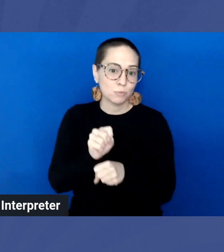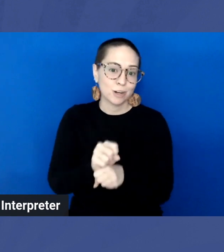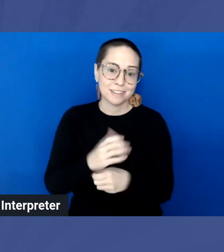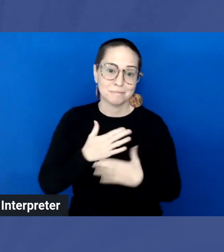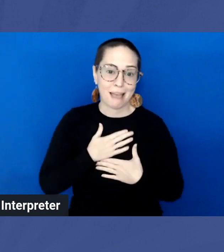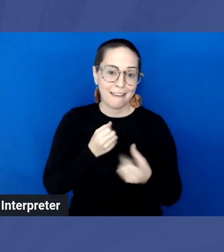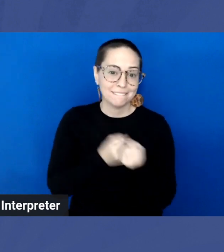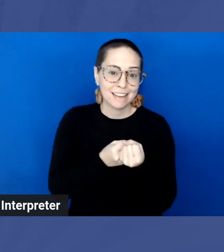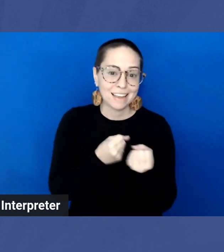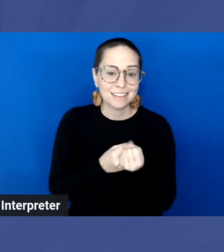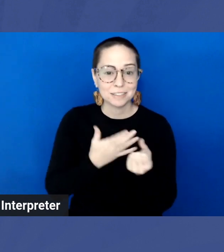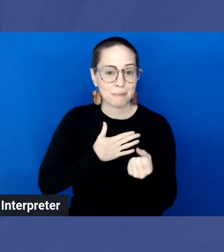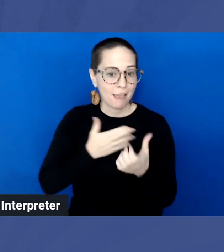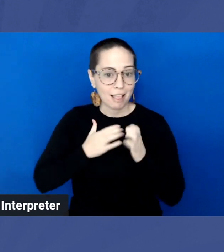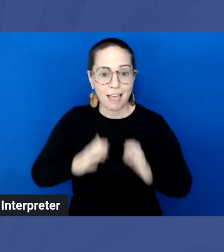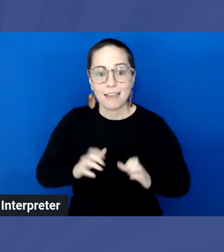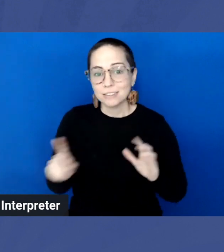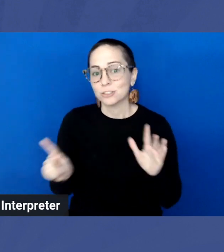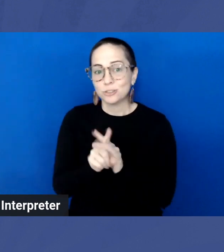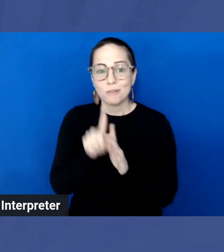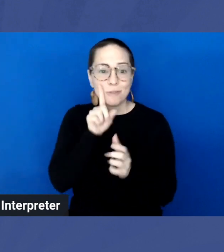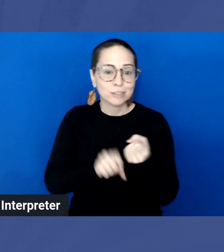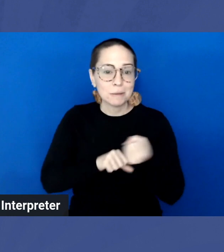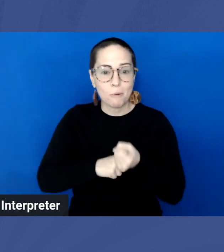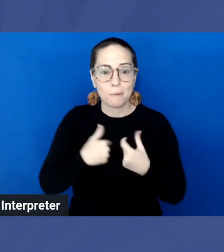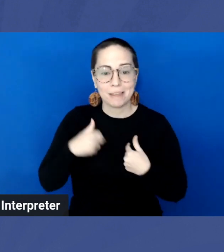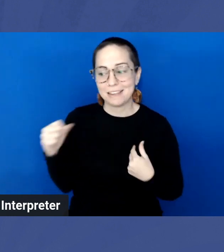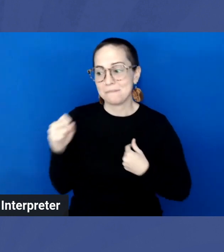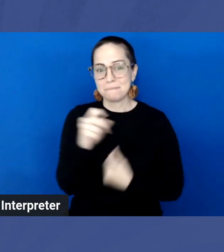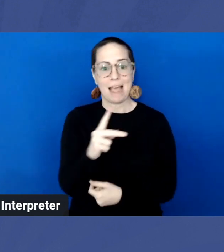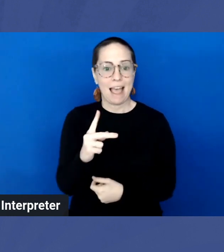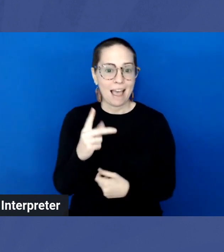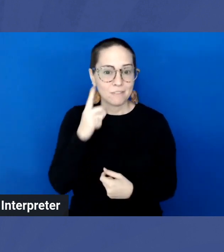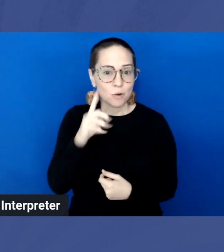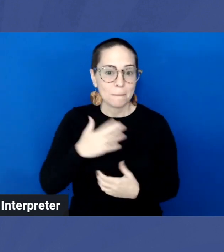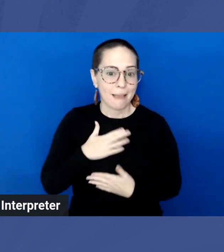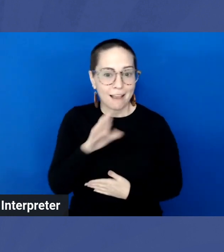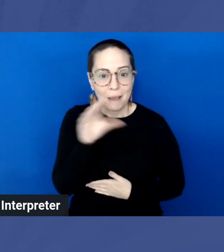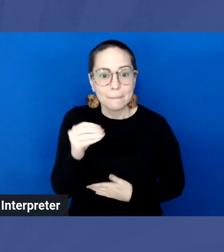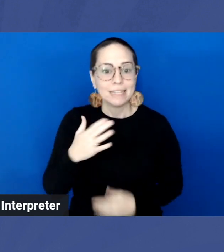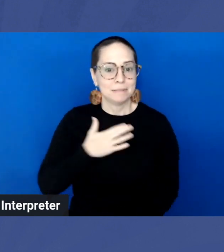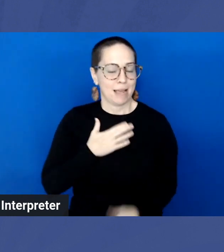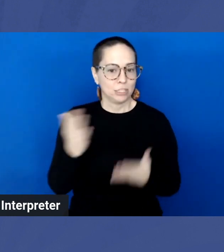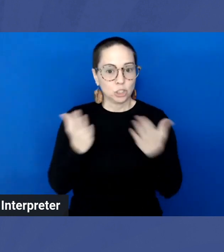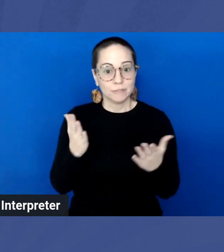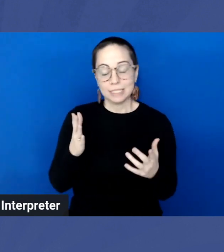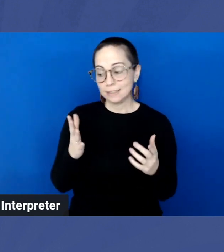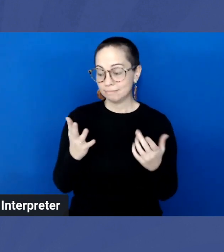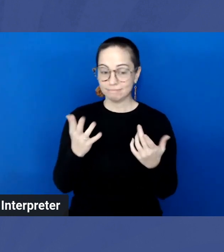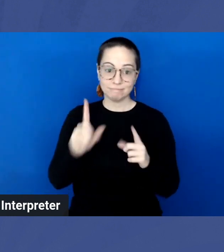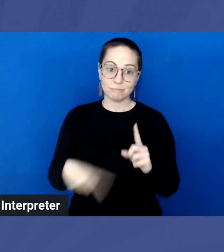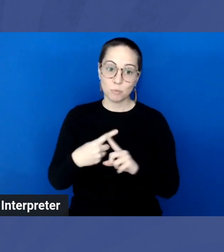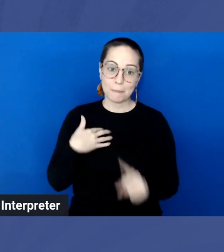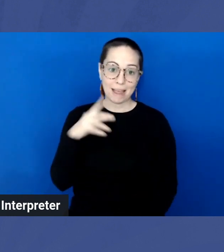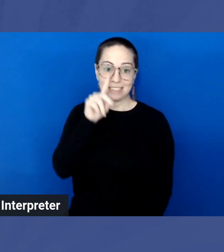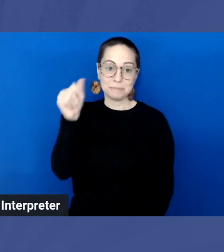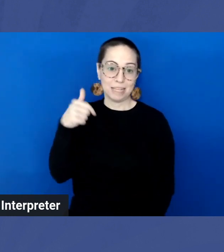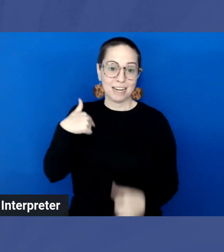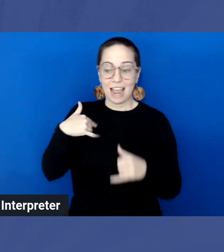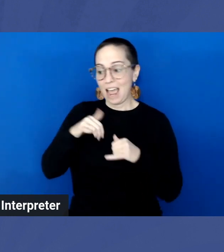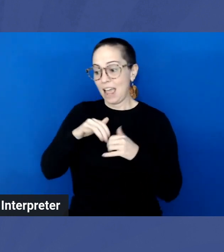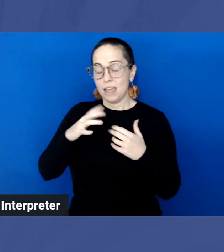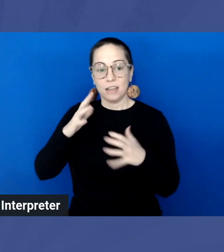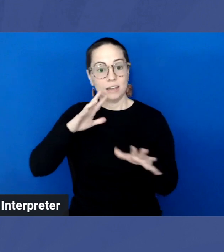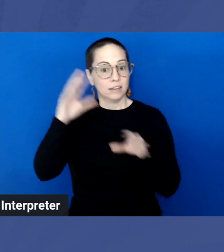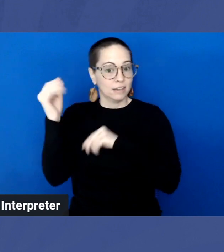to support me by returning to my services and my company, even when my disability has kept me away for weeks or even